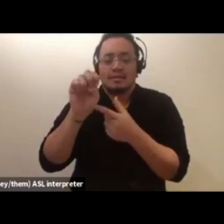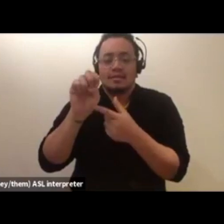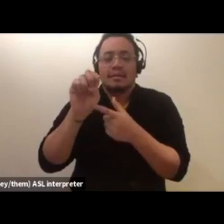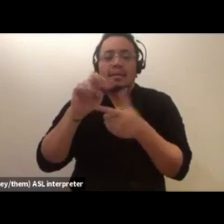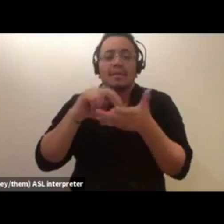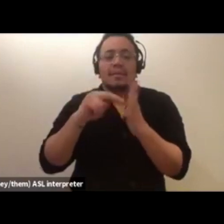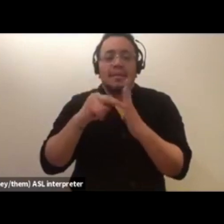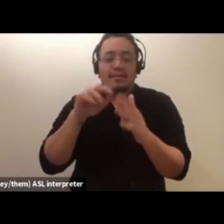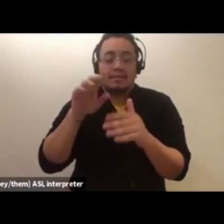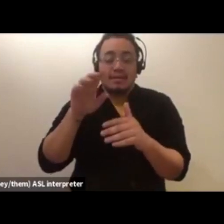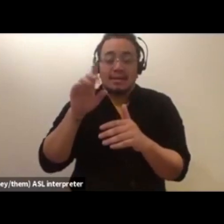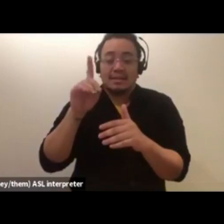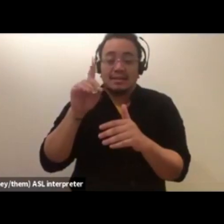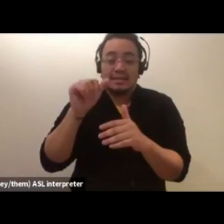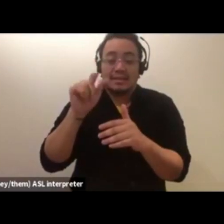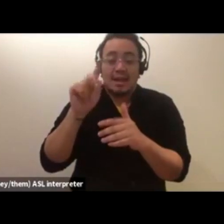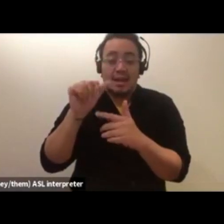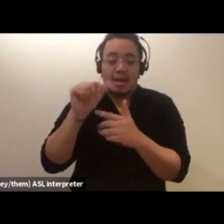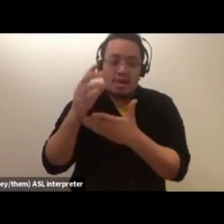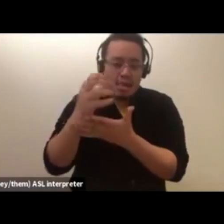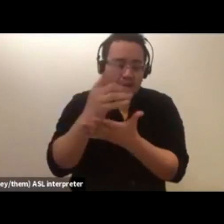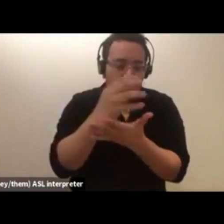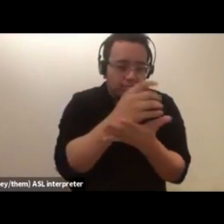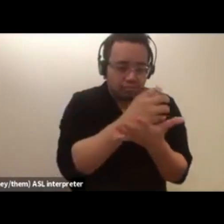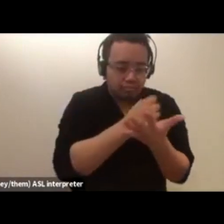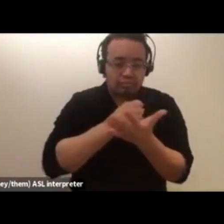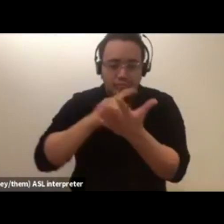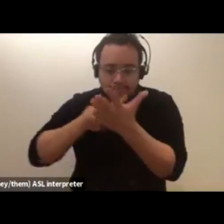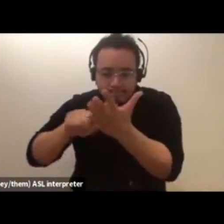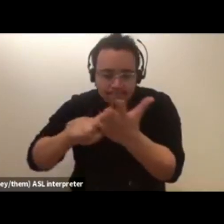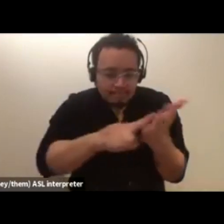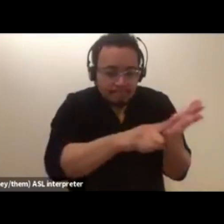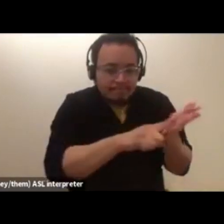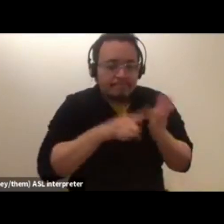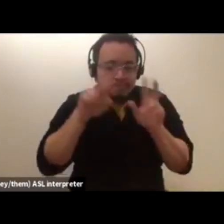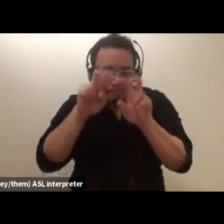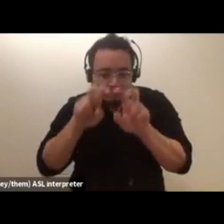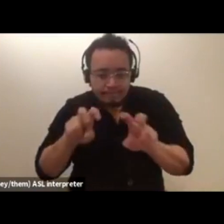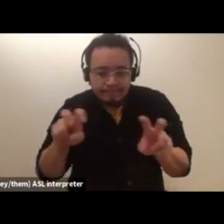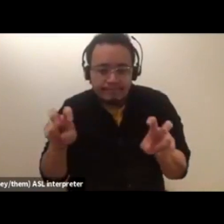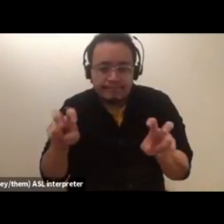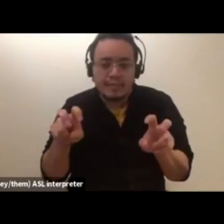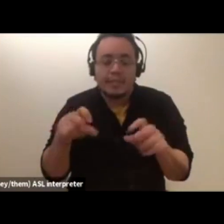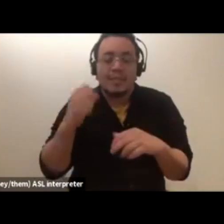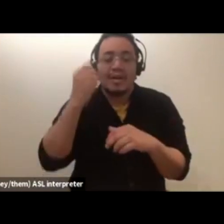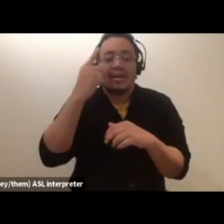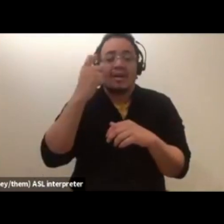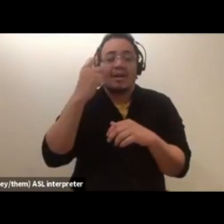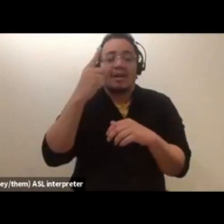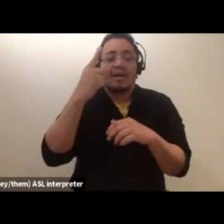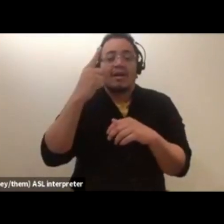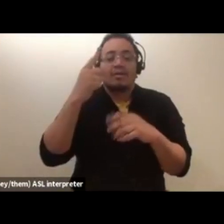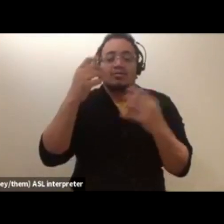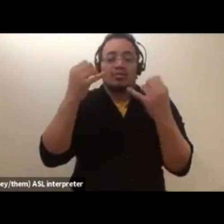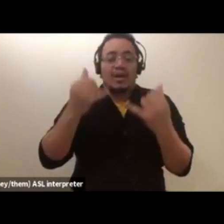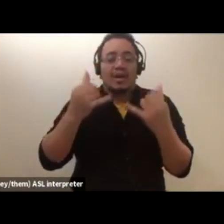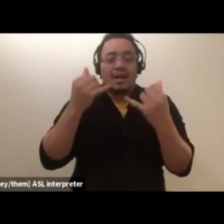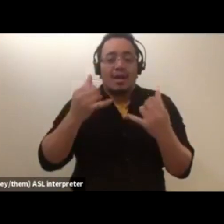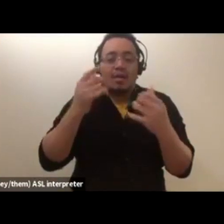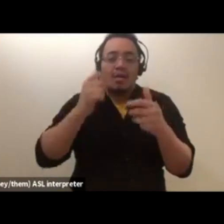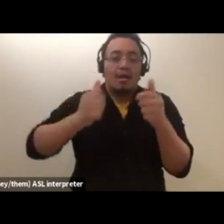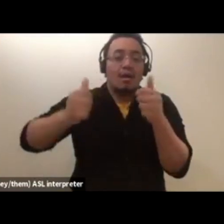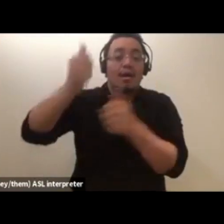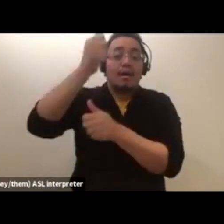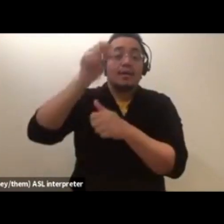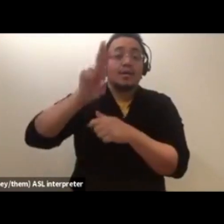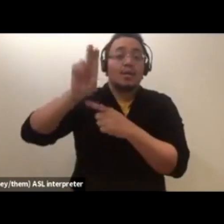least, or our current administration in the USA, does not affirm our existence. Being transgender is